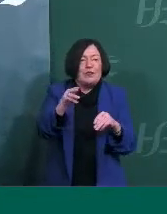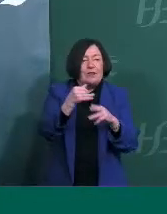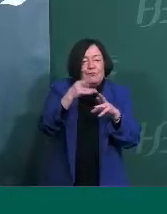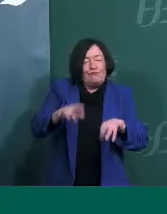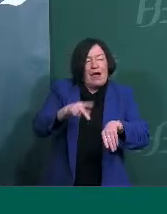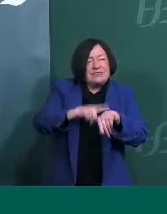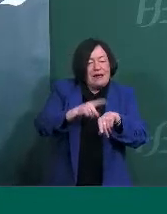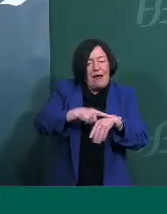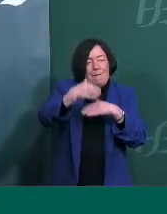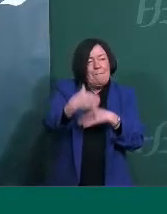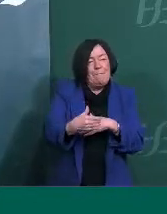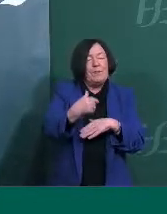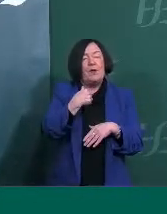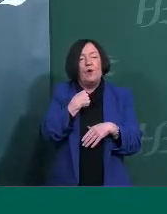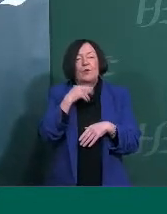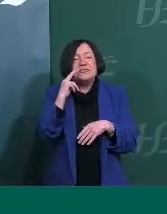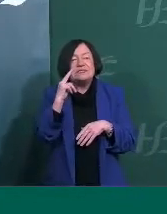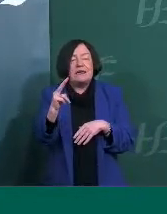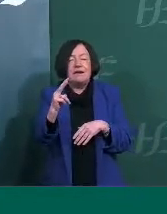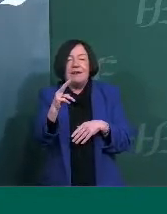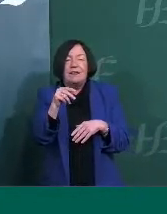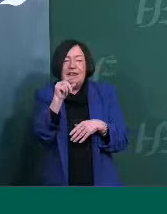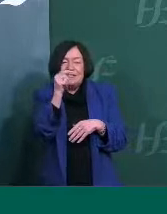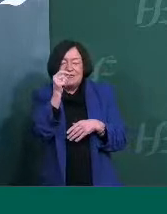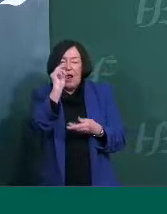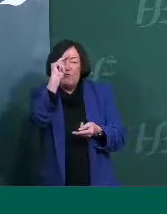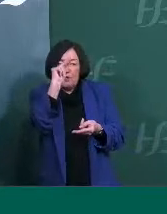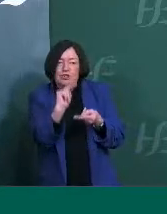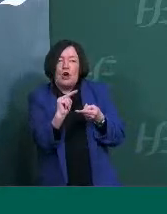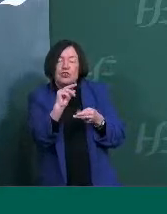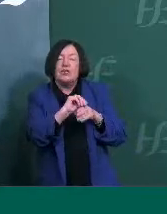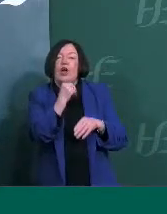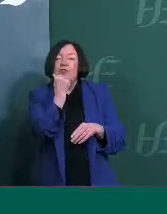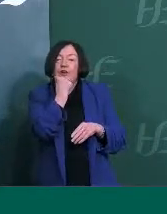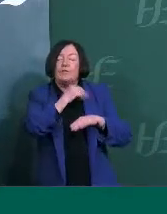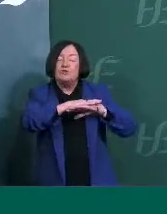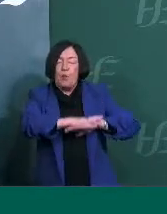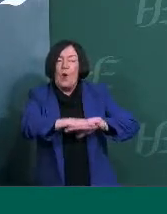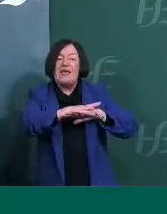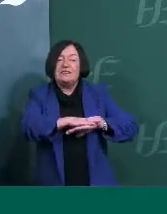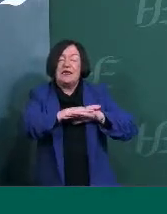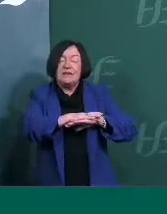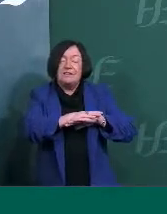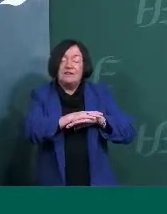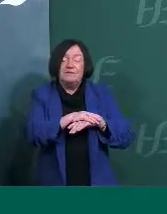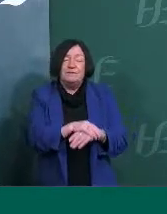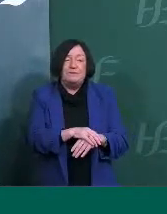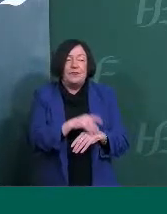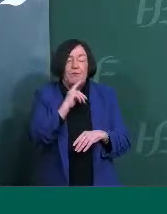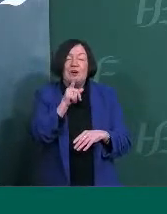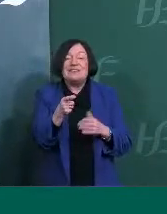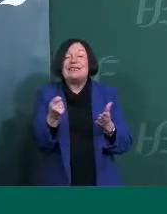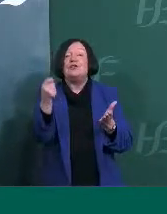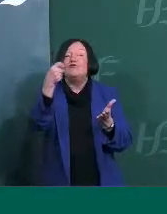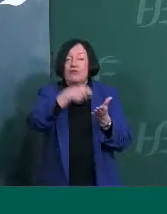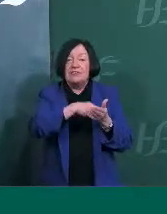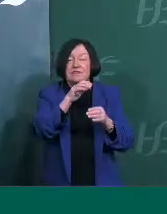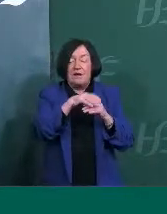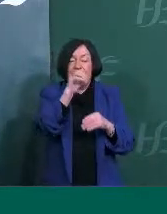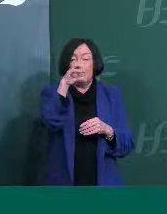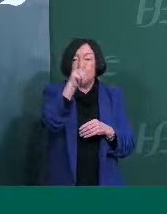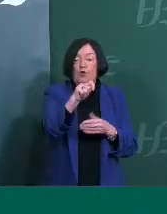way. So we are seeing a slight reduction there on the numbers waiting, although it is an increase in terms of